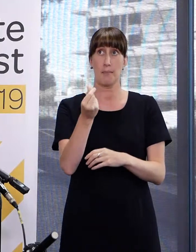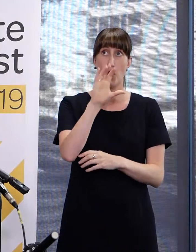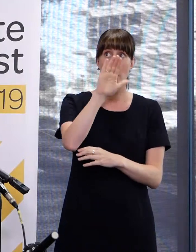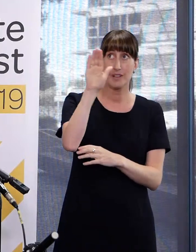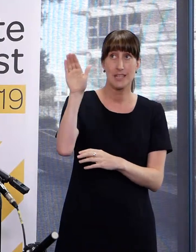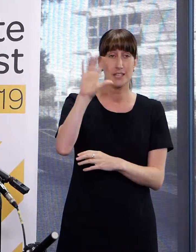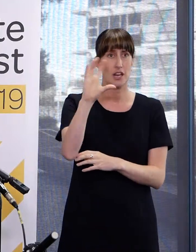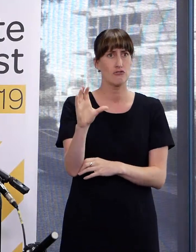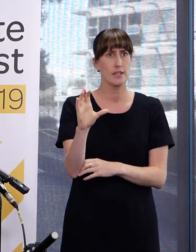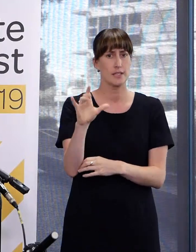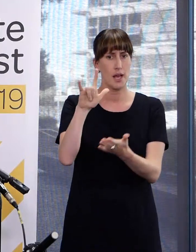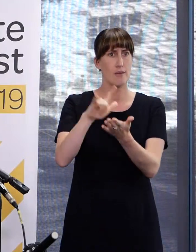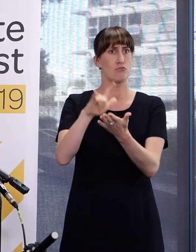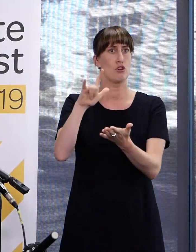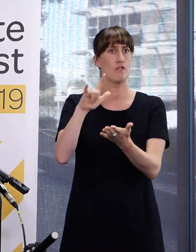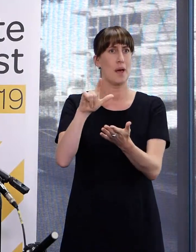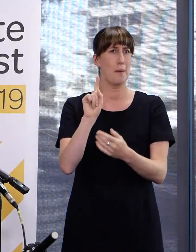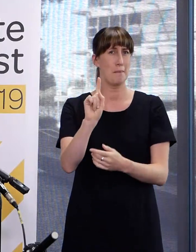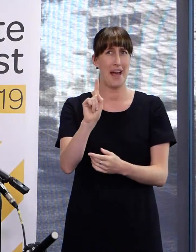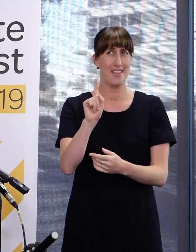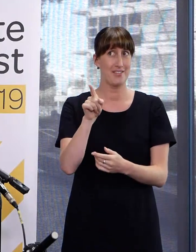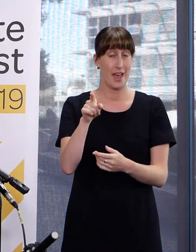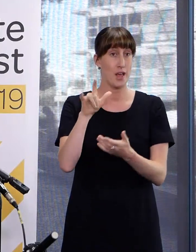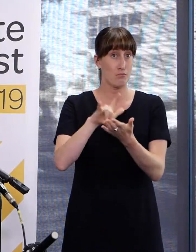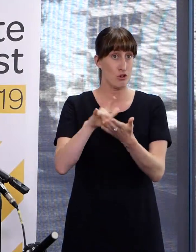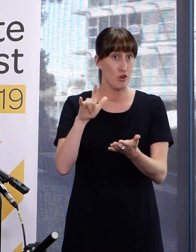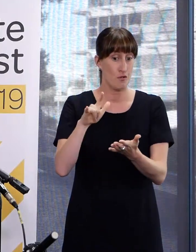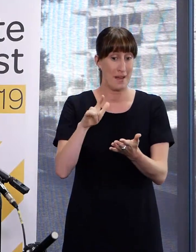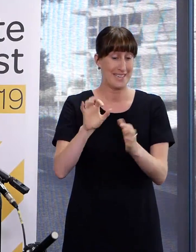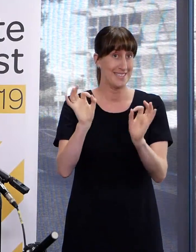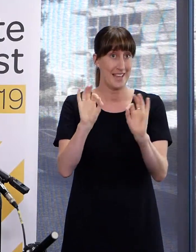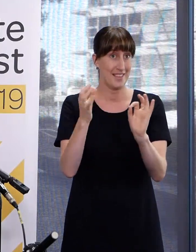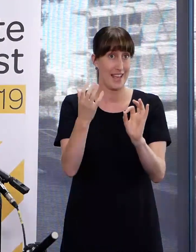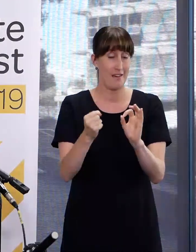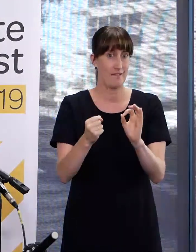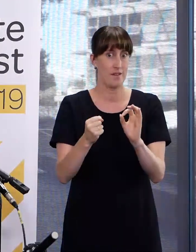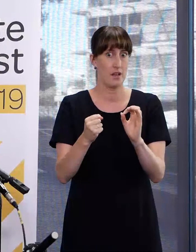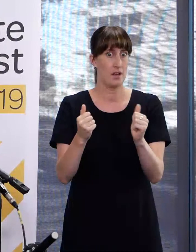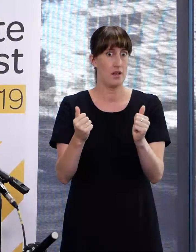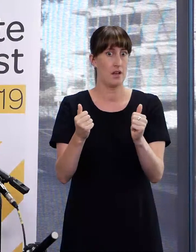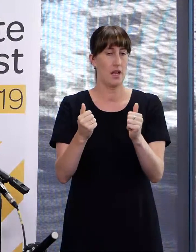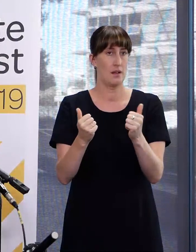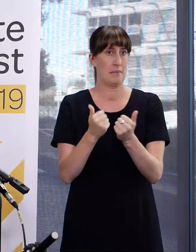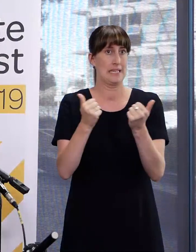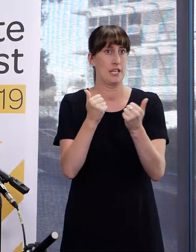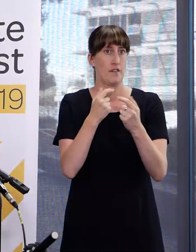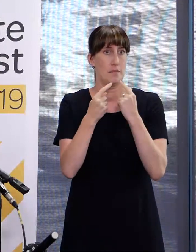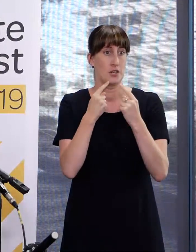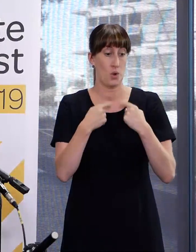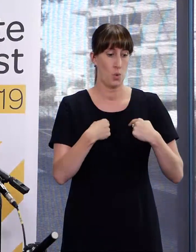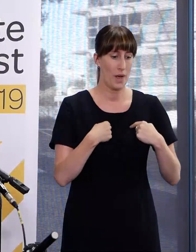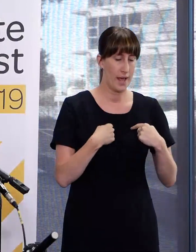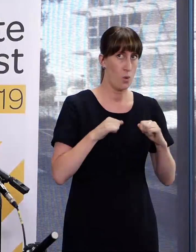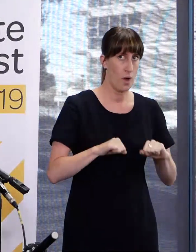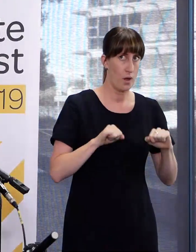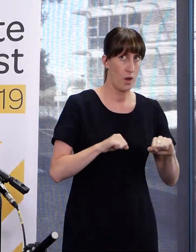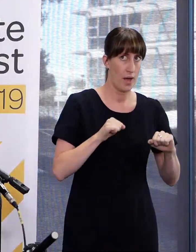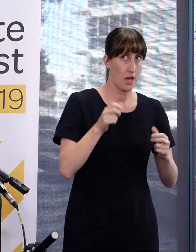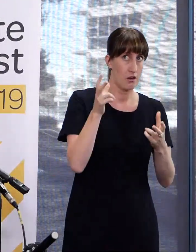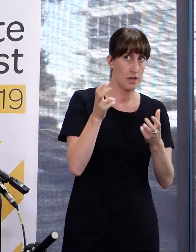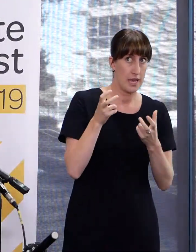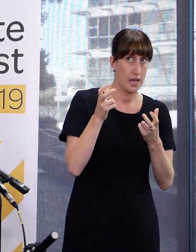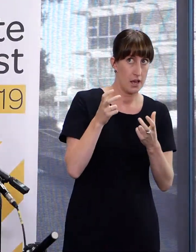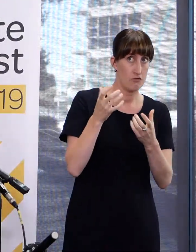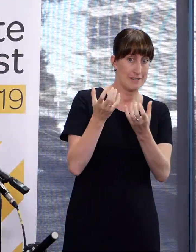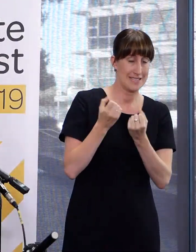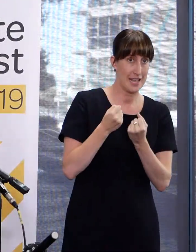much data, both clinical data and manufacturing data, as we had. Yeah. We were receiving data up until the middle of January. Yeah. I was going